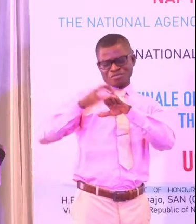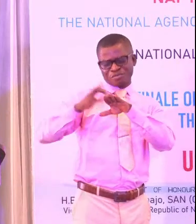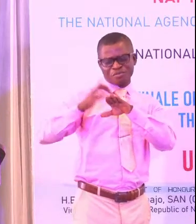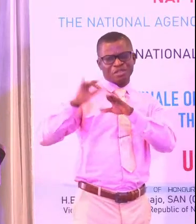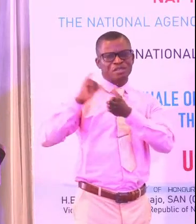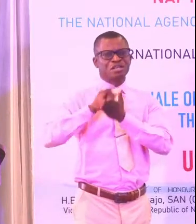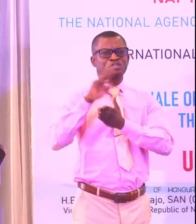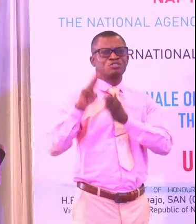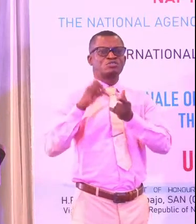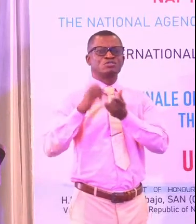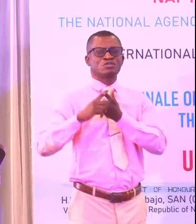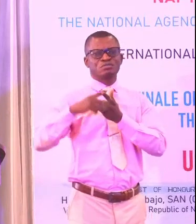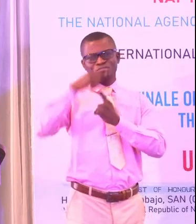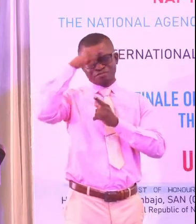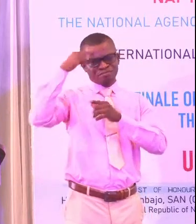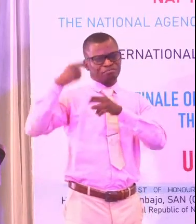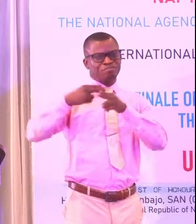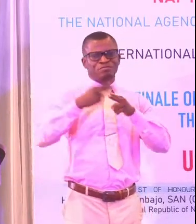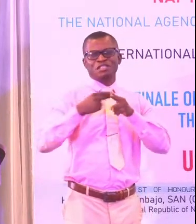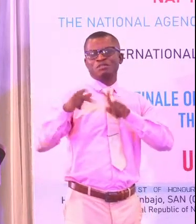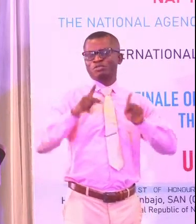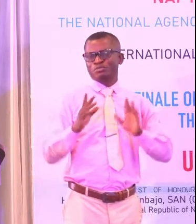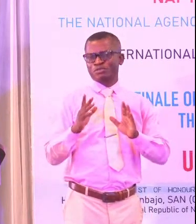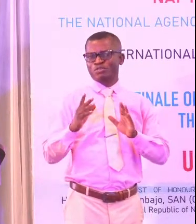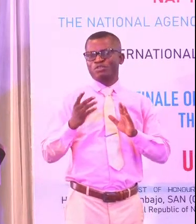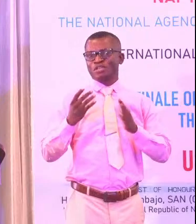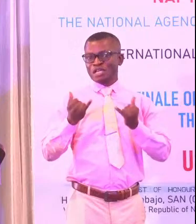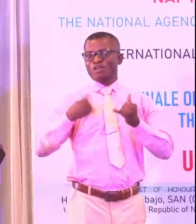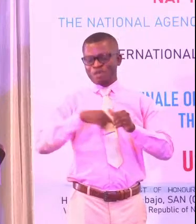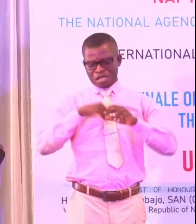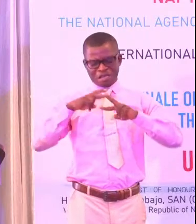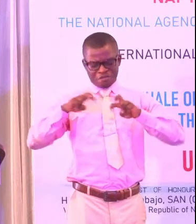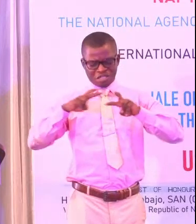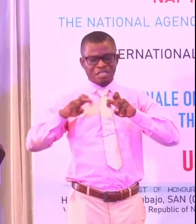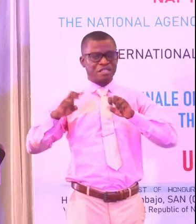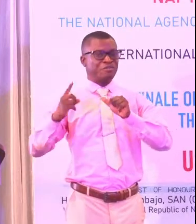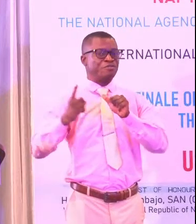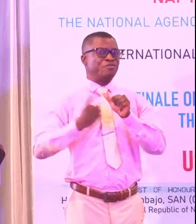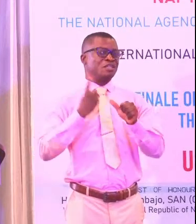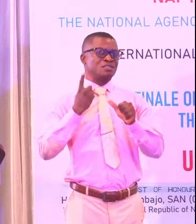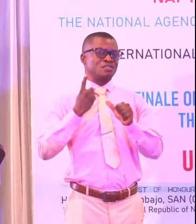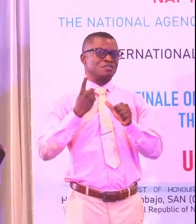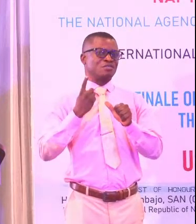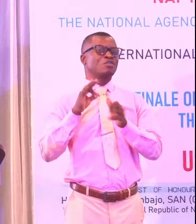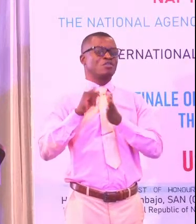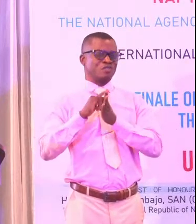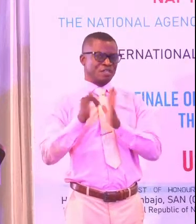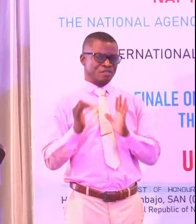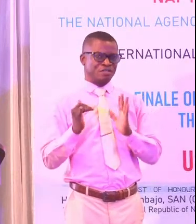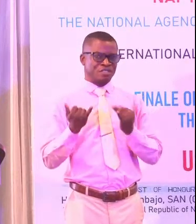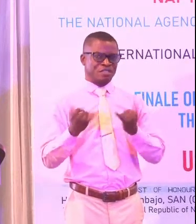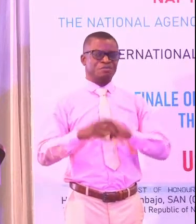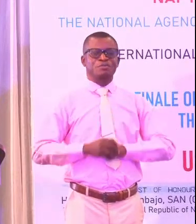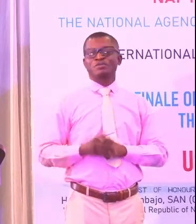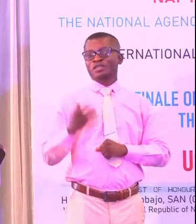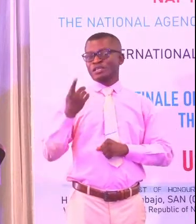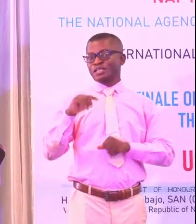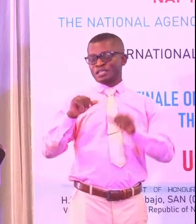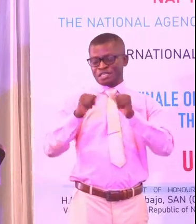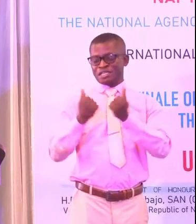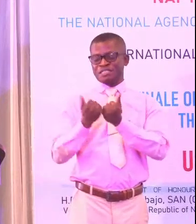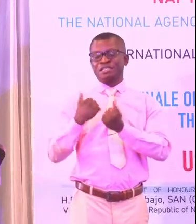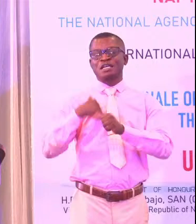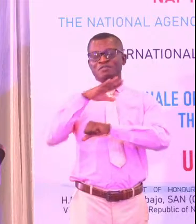exploit victims. The agency is currently investigating its first sextortion case. The agency has set up